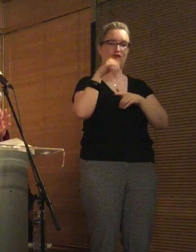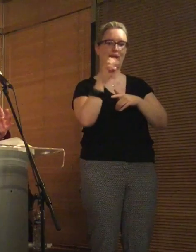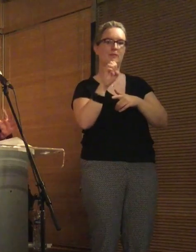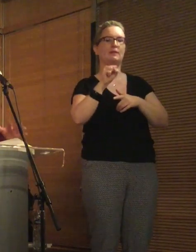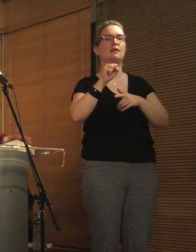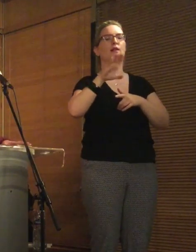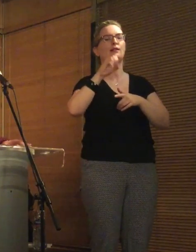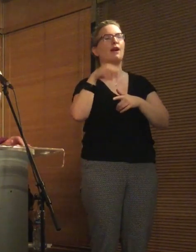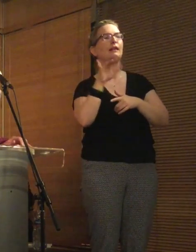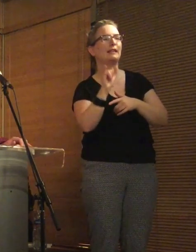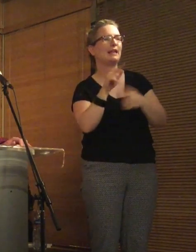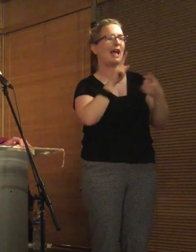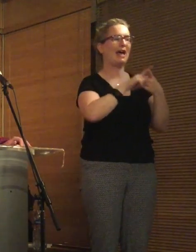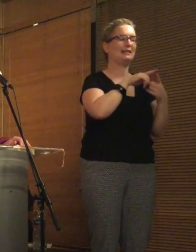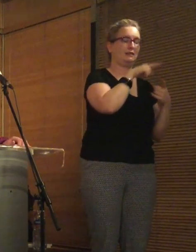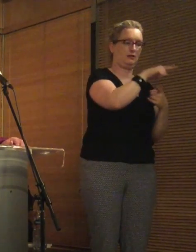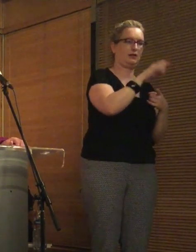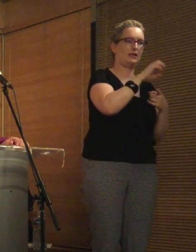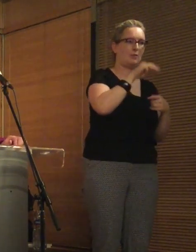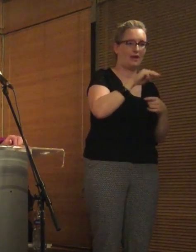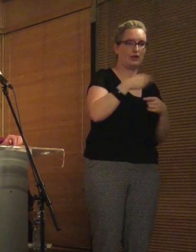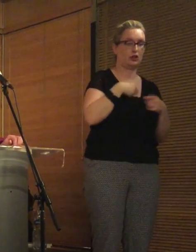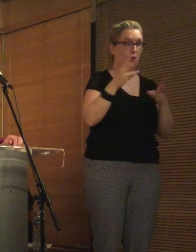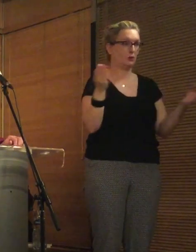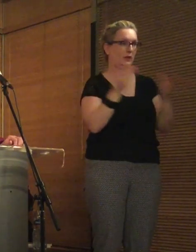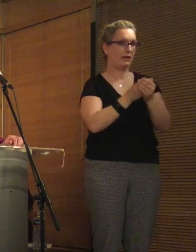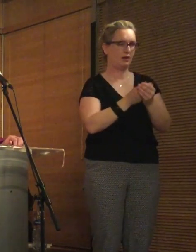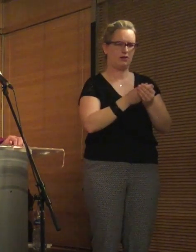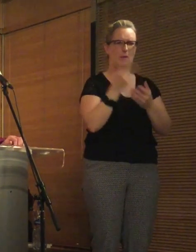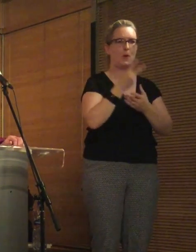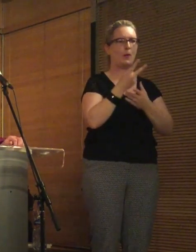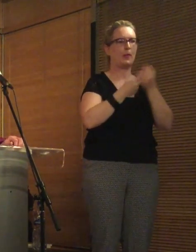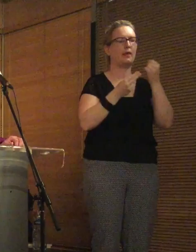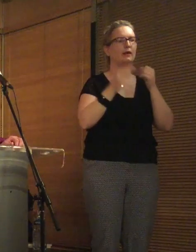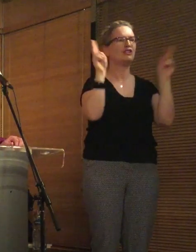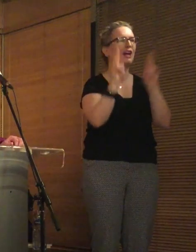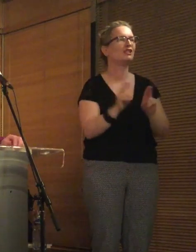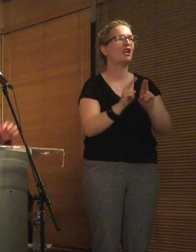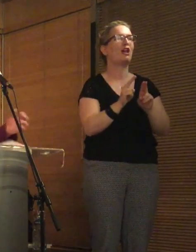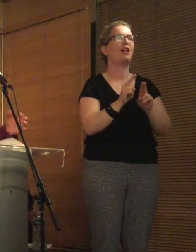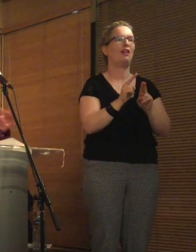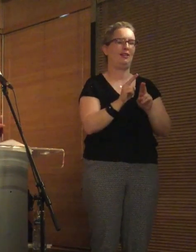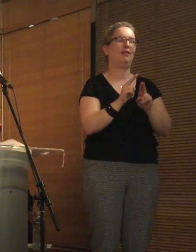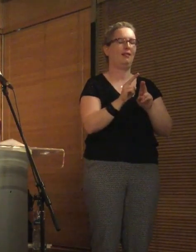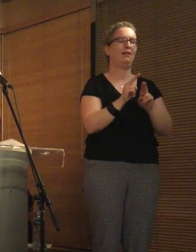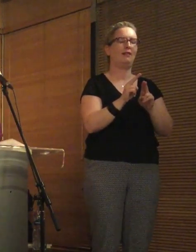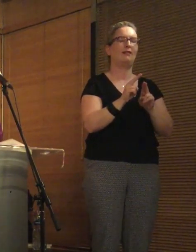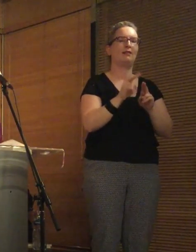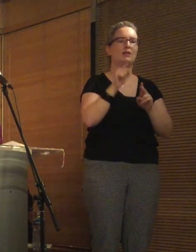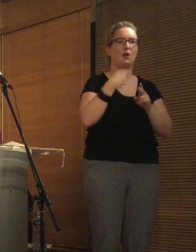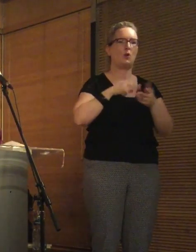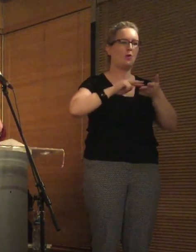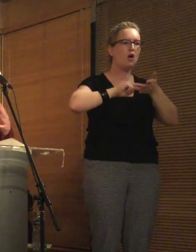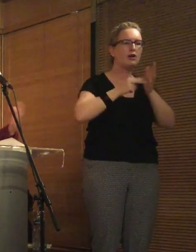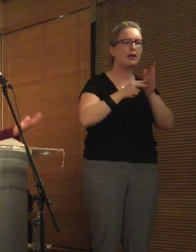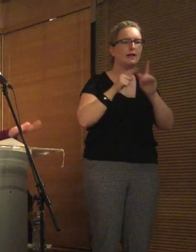Connolly, in tandem on the earlier things, because they were both internationalists, on the organizing for the